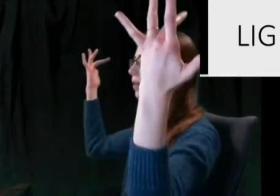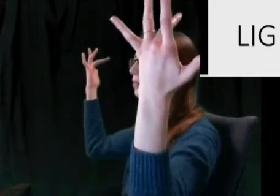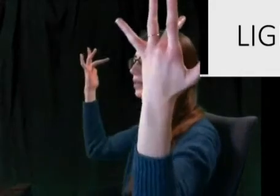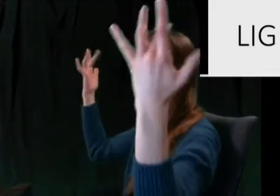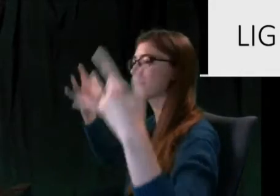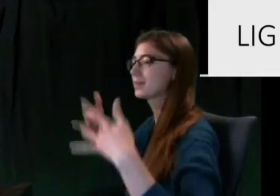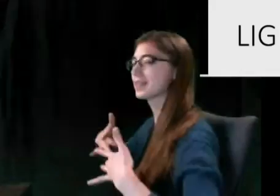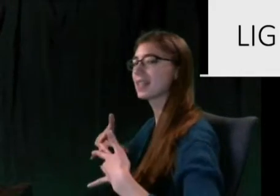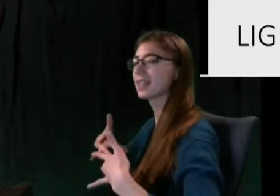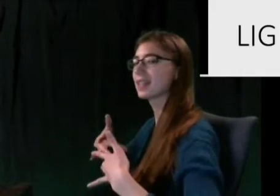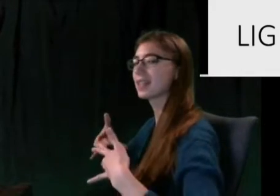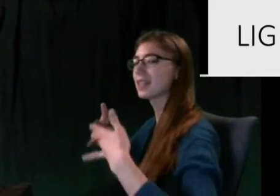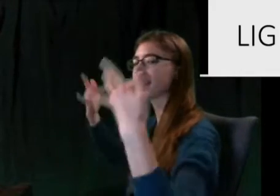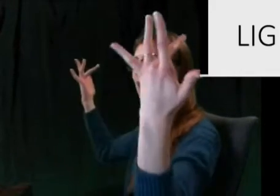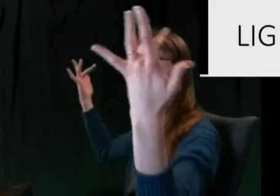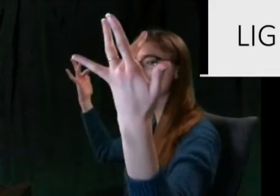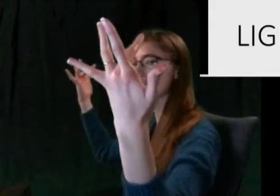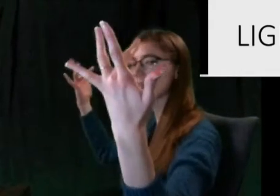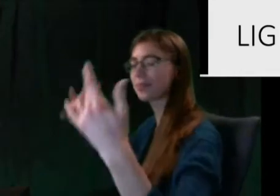outward. Light.